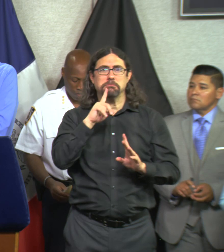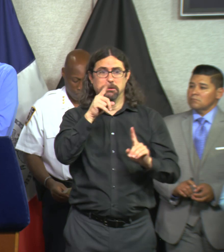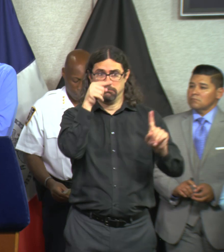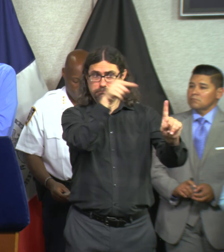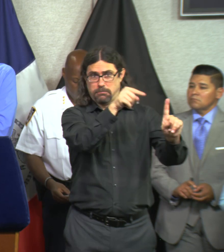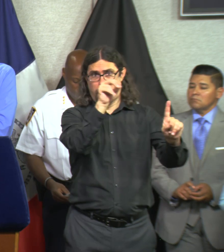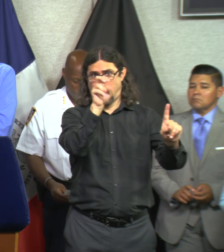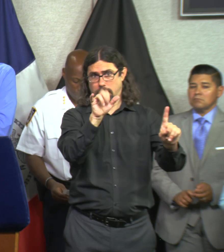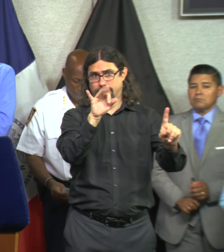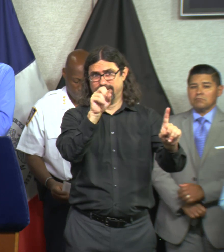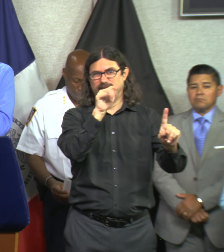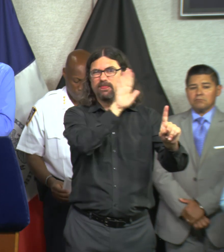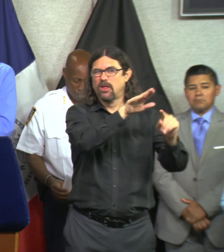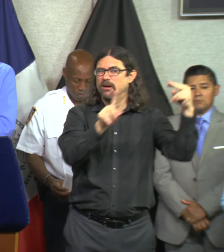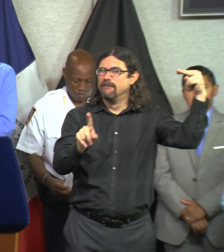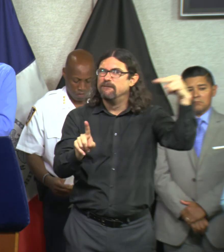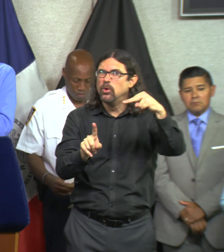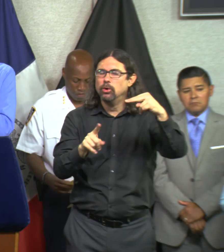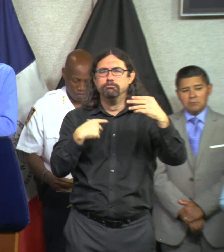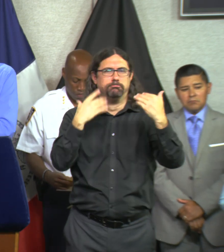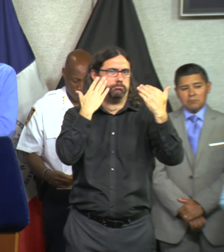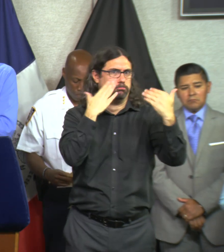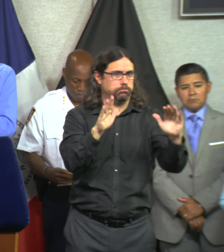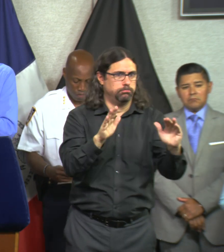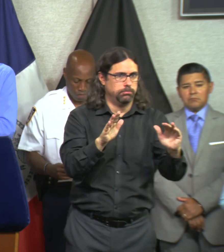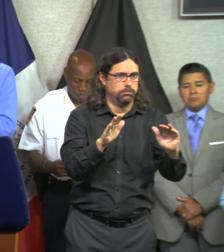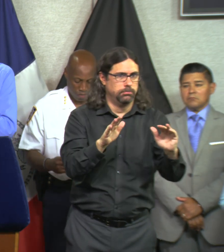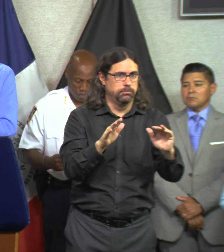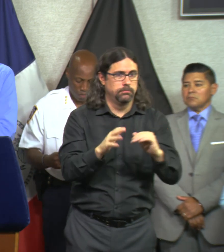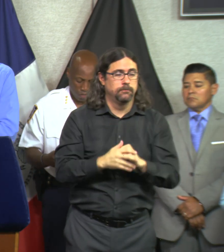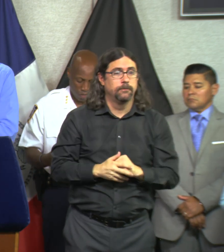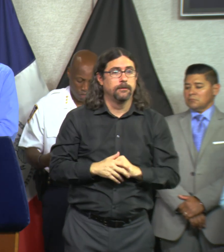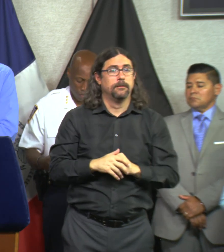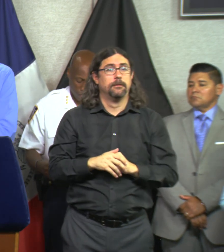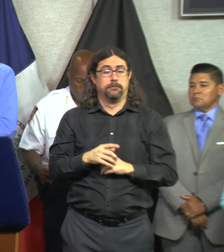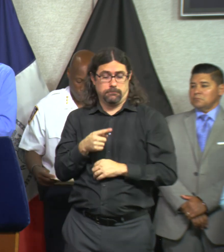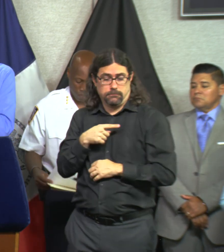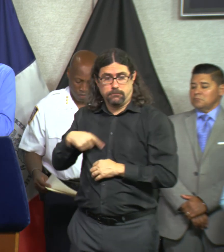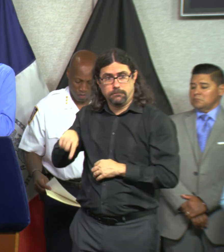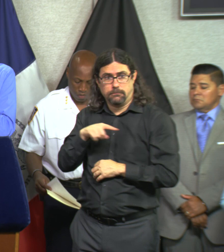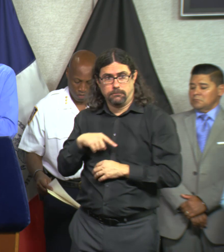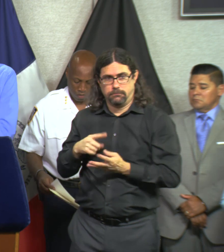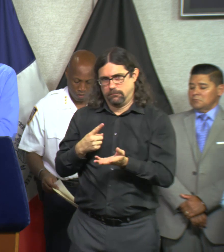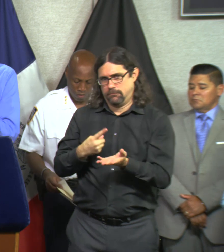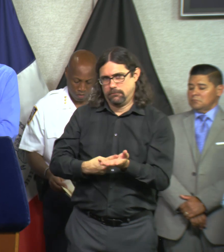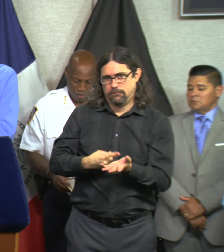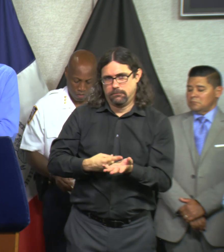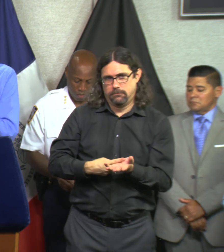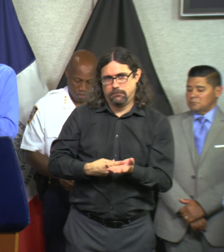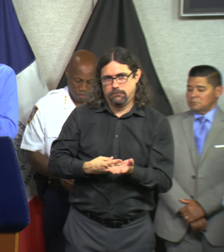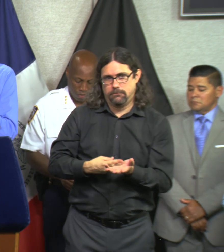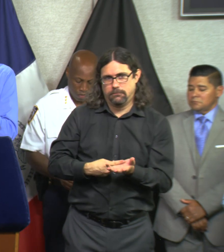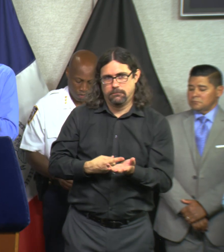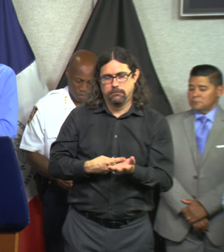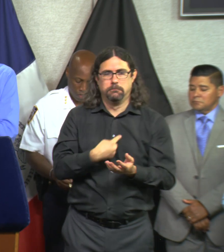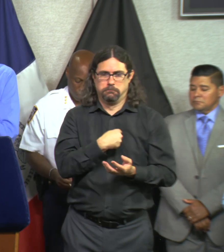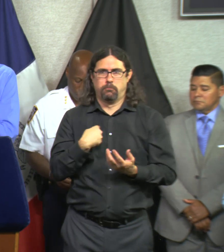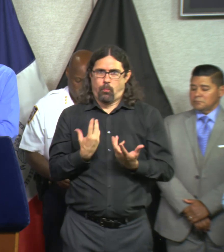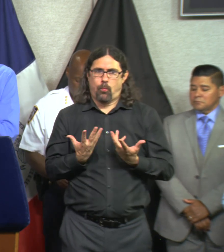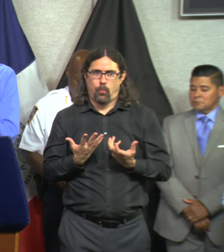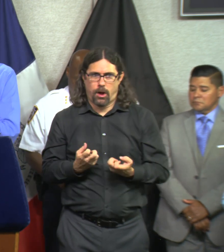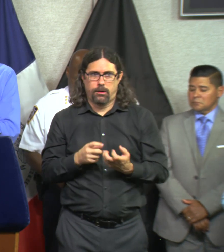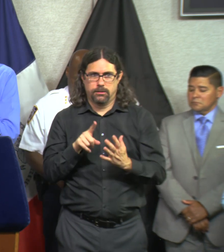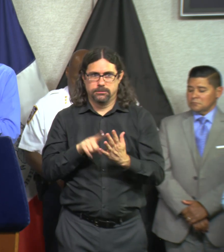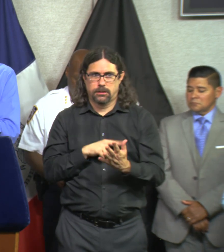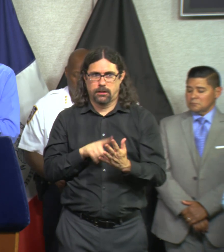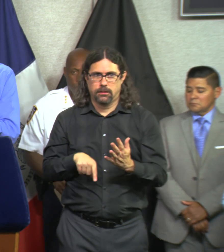spoke before this press conference about our contractual ability to cancel. The facts are the facts. Consistent